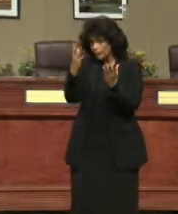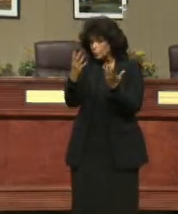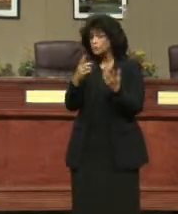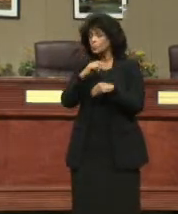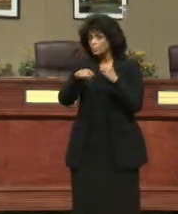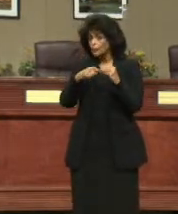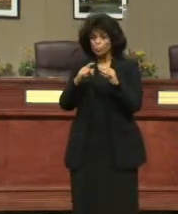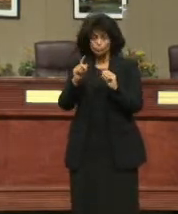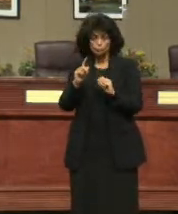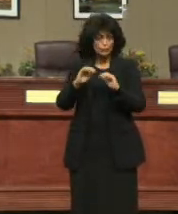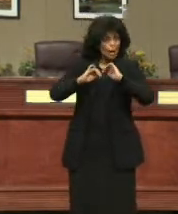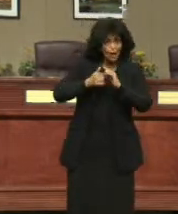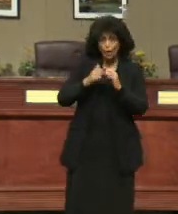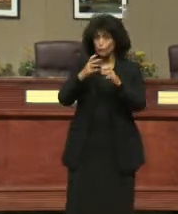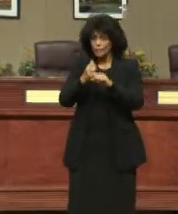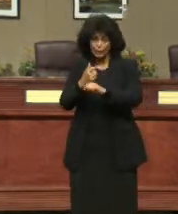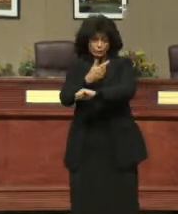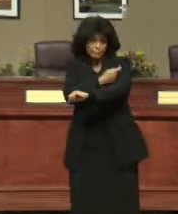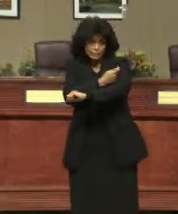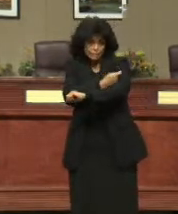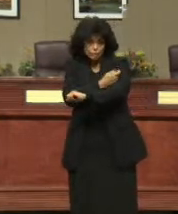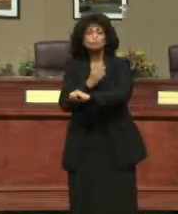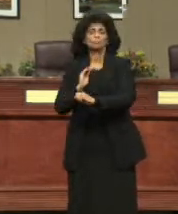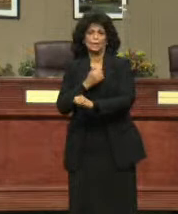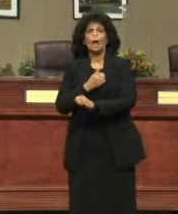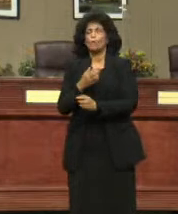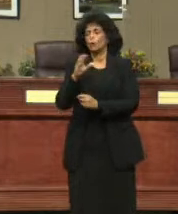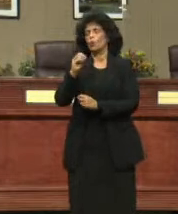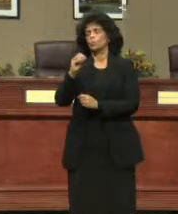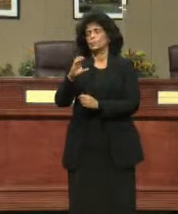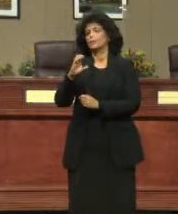the vaccine, you can go to our website at